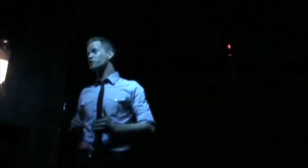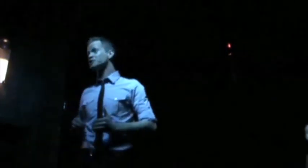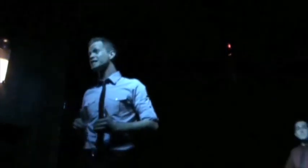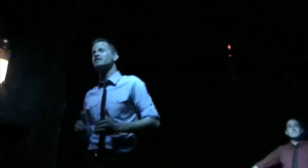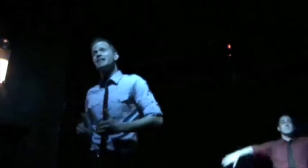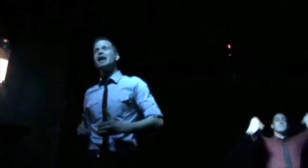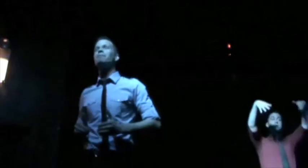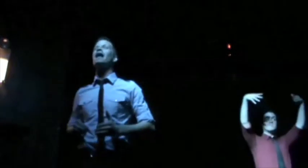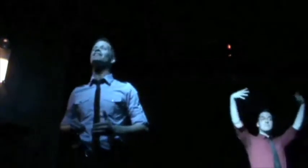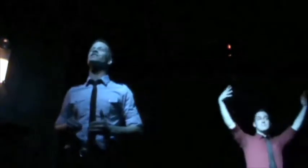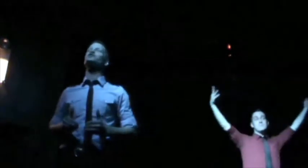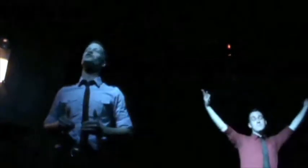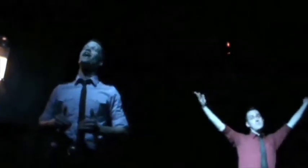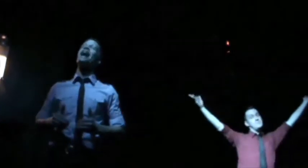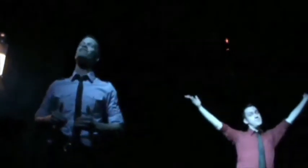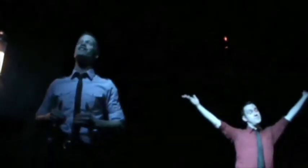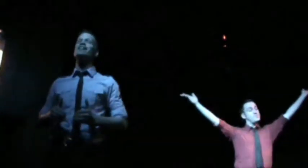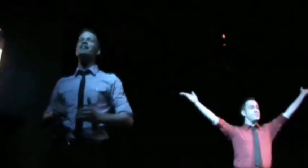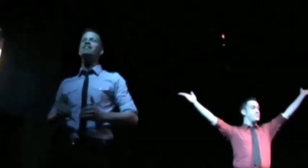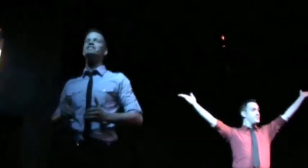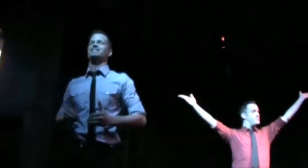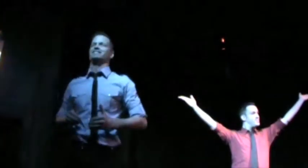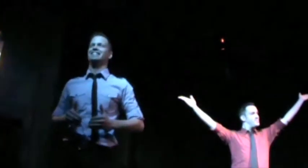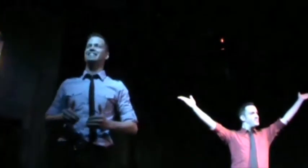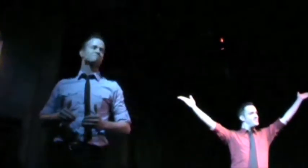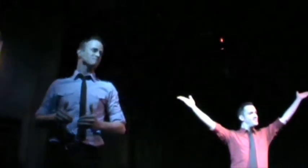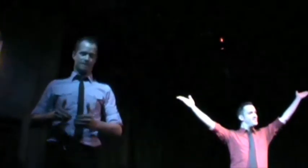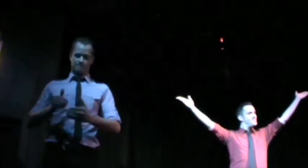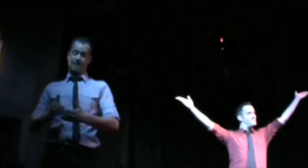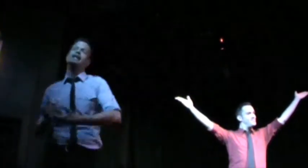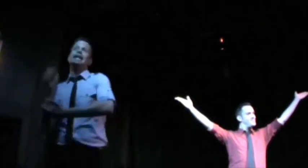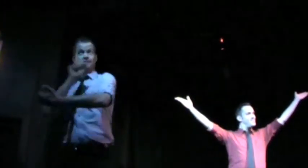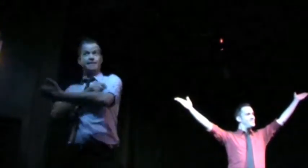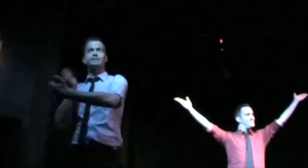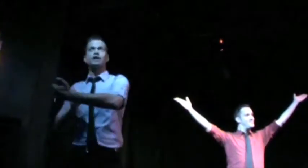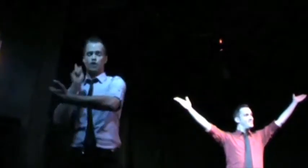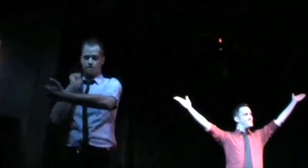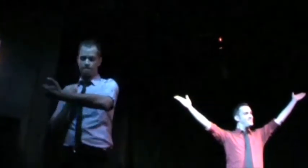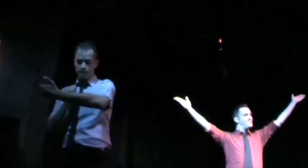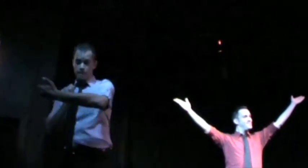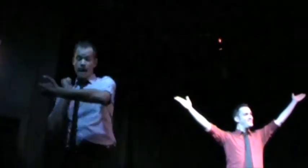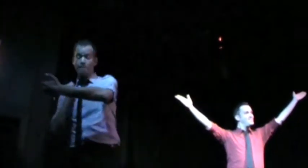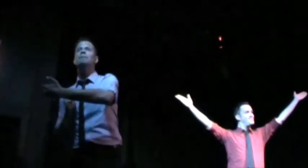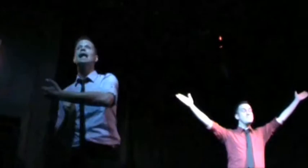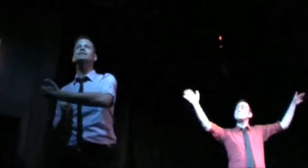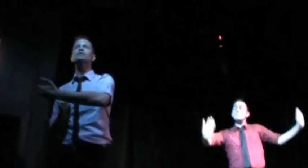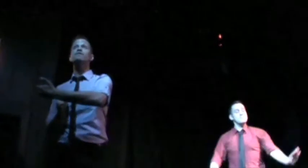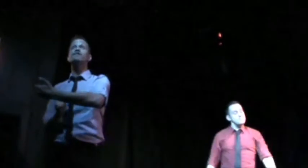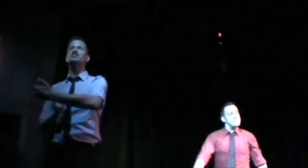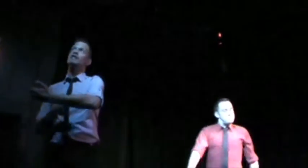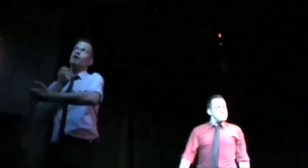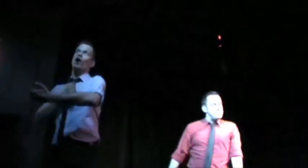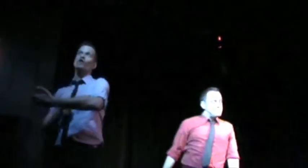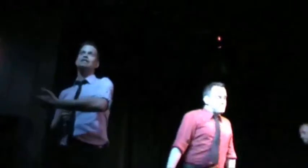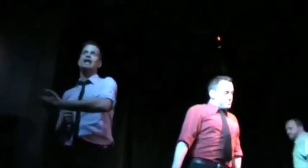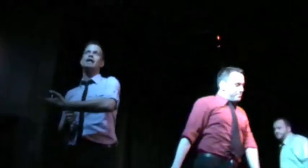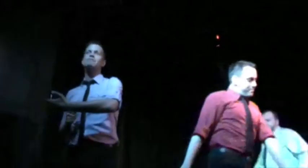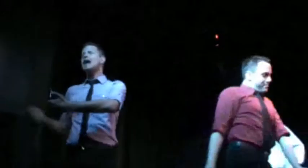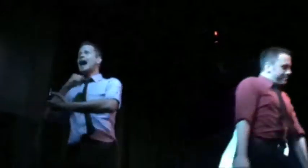13th Apostle Travis. It says here, apostles went fishing all the time, out